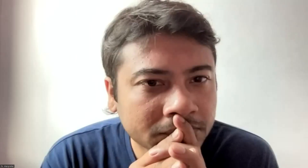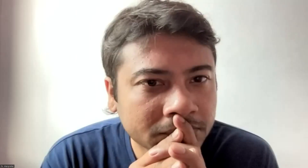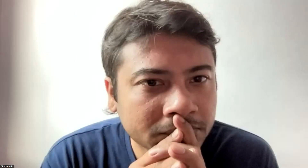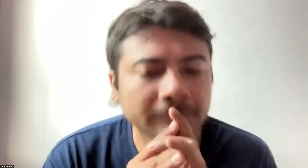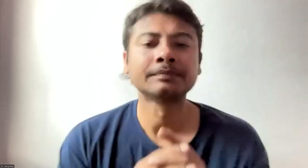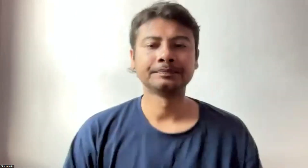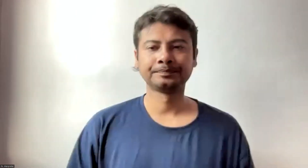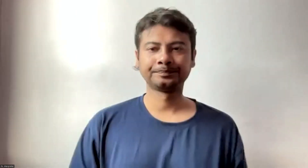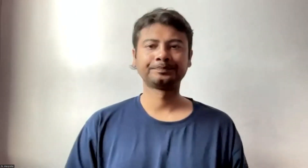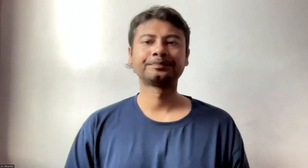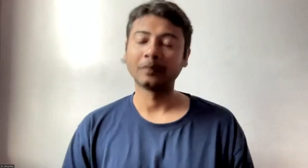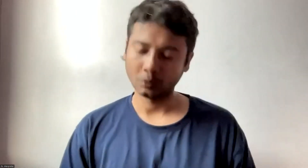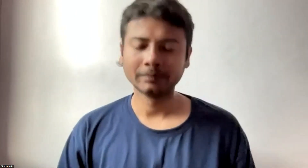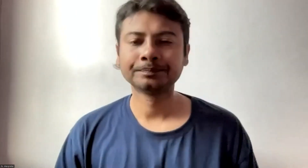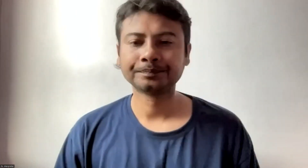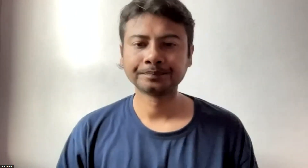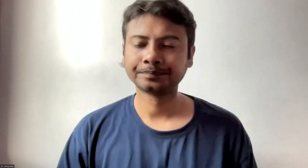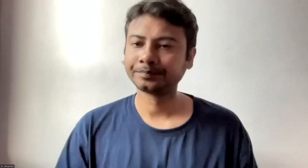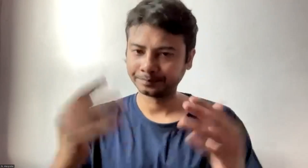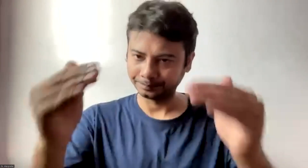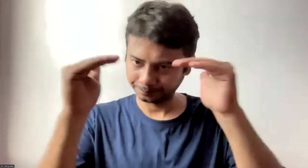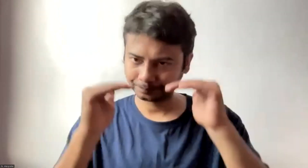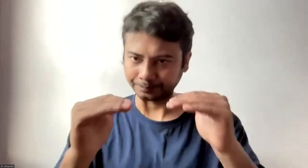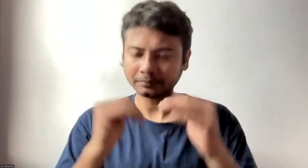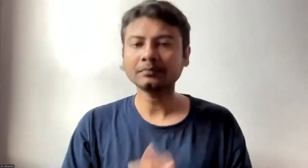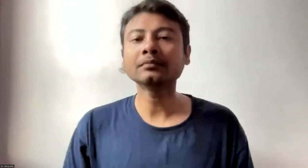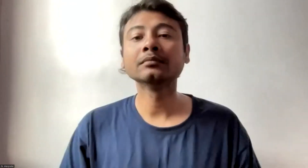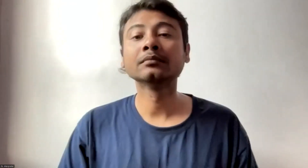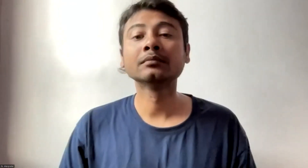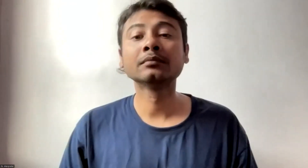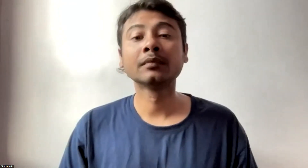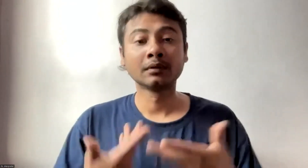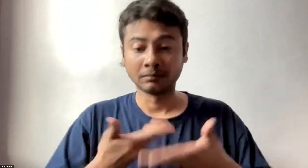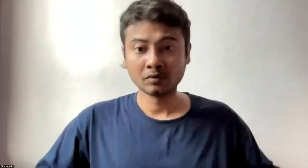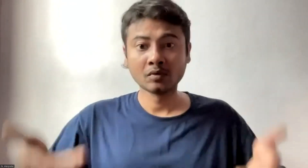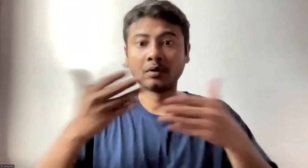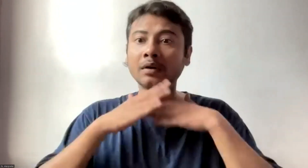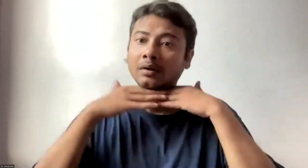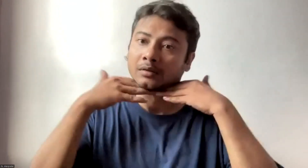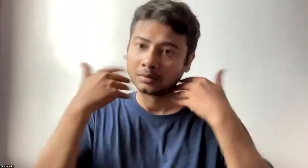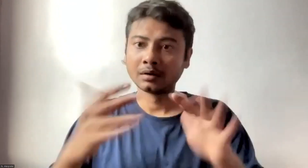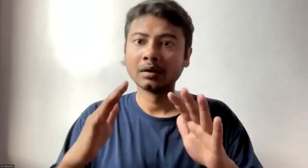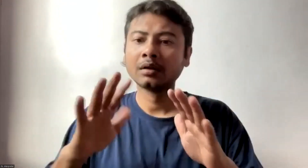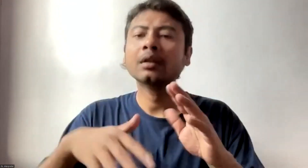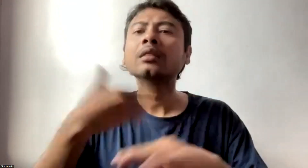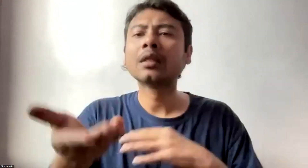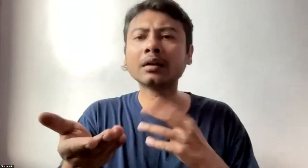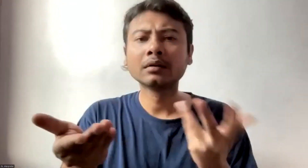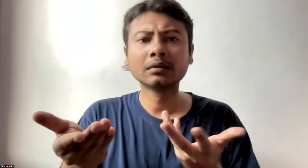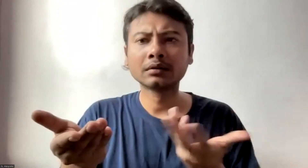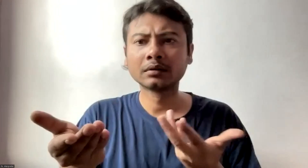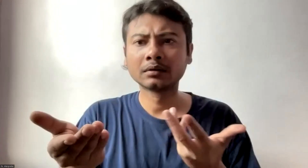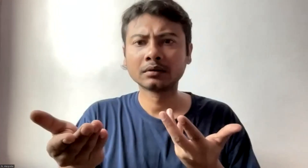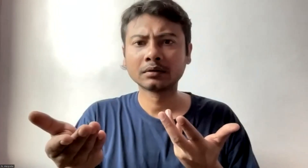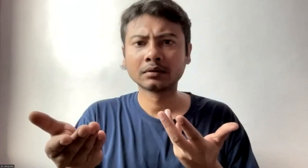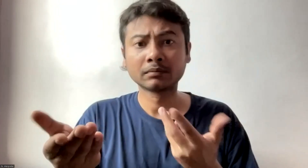Okay, so next point is that what happens when we die? So all of you believe that there is a next